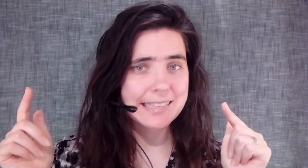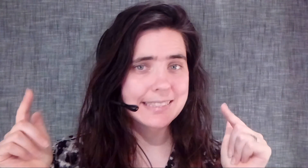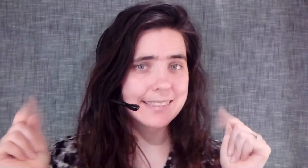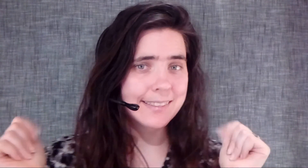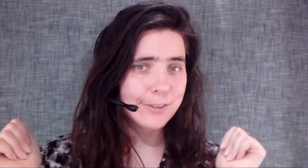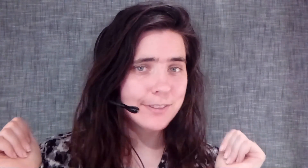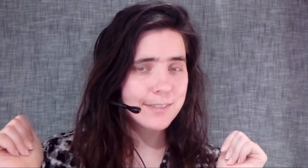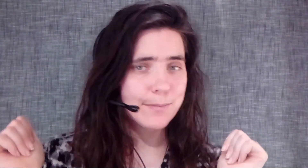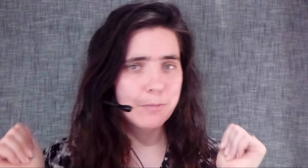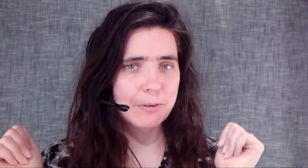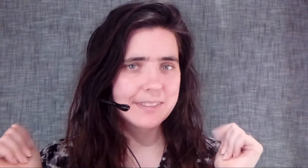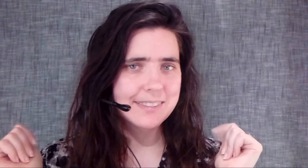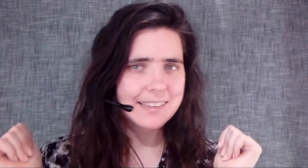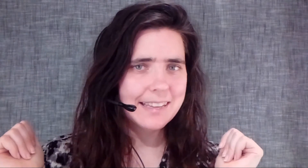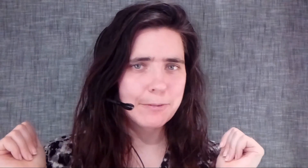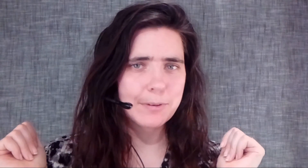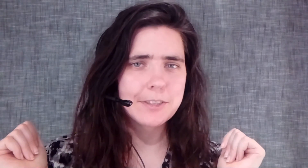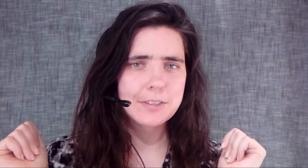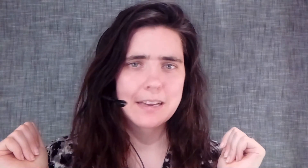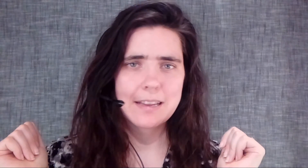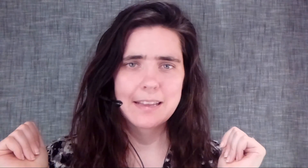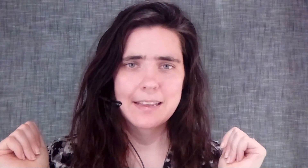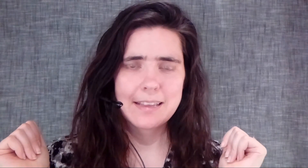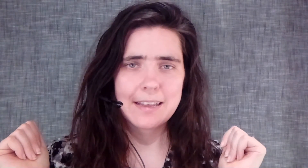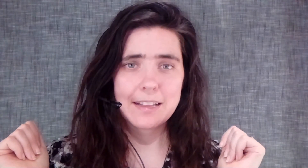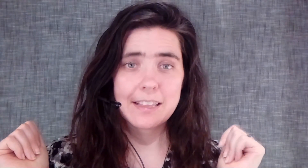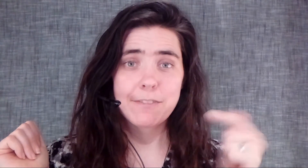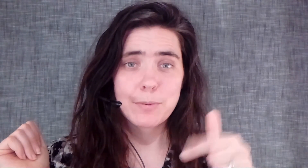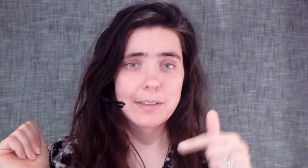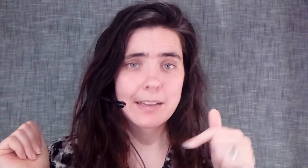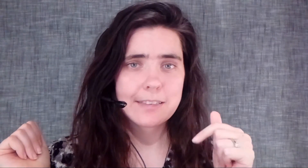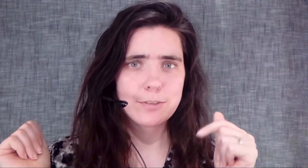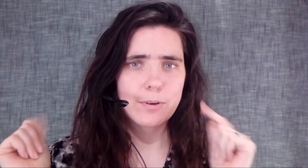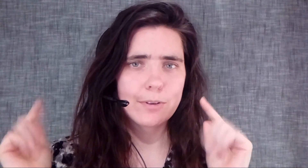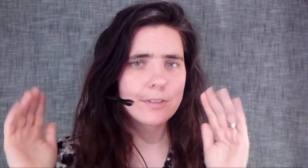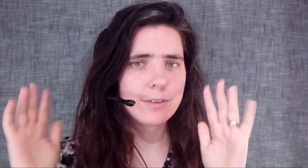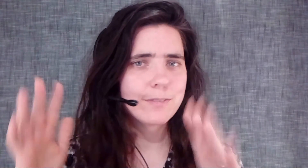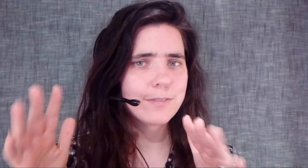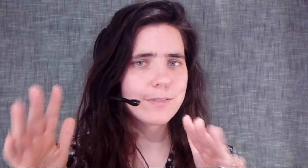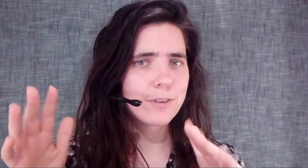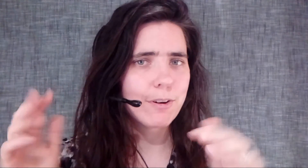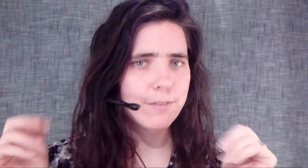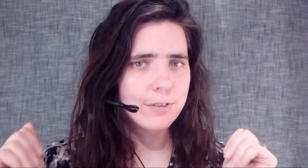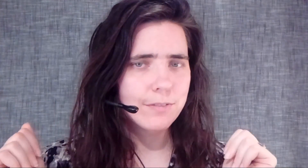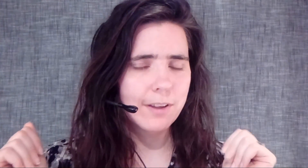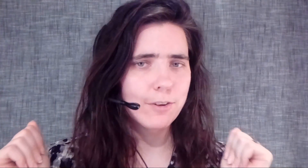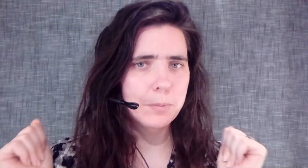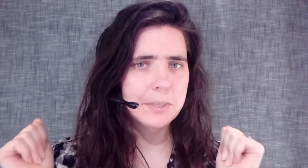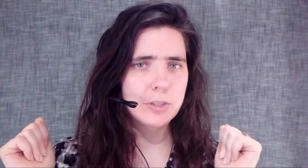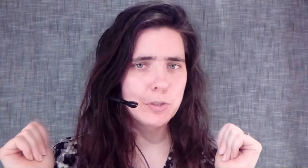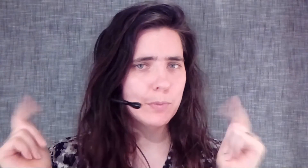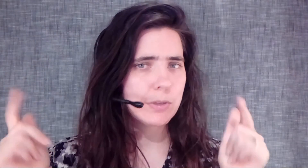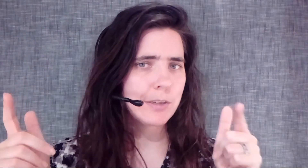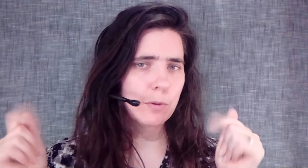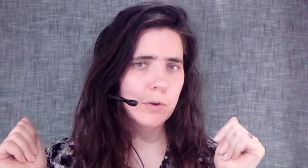like to learn some more sign language. If you would like to also, for our first 5 commenters, put in